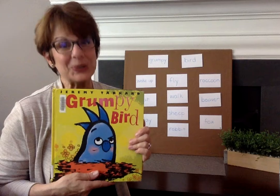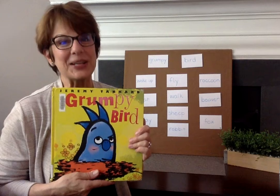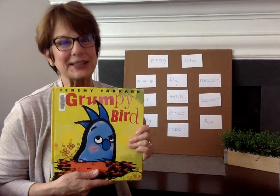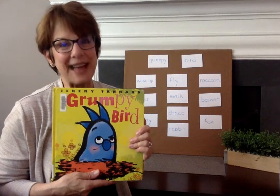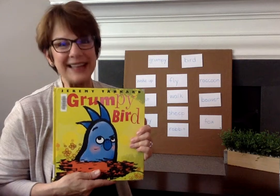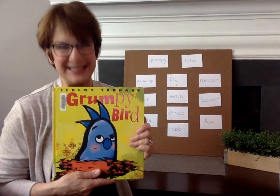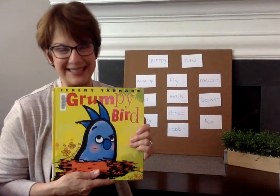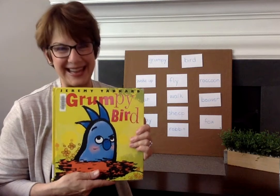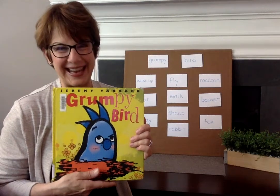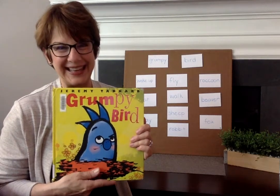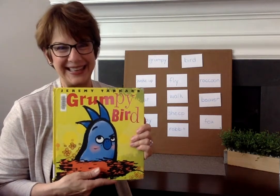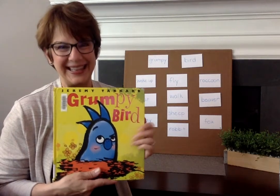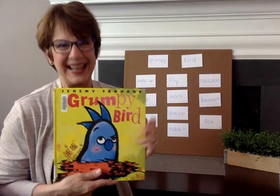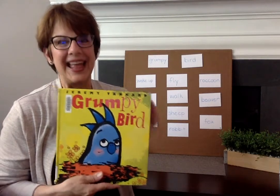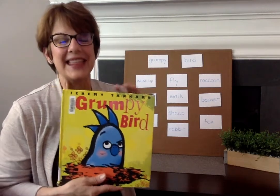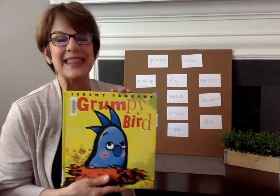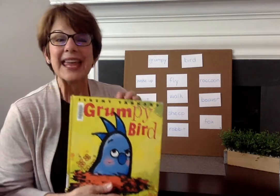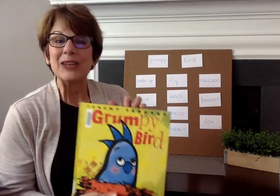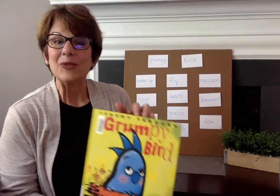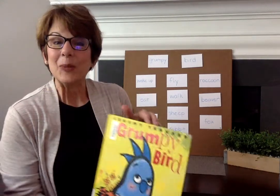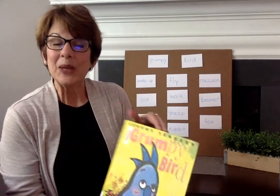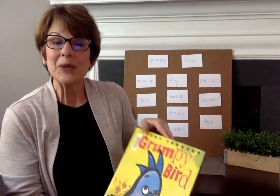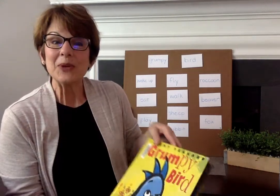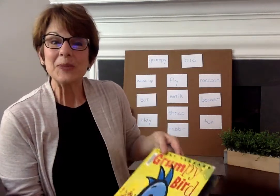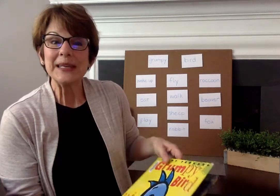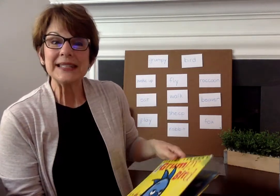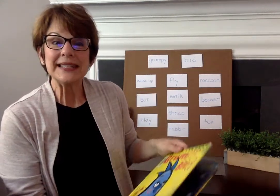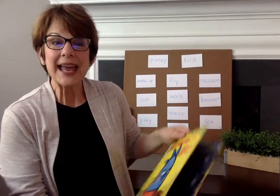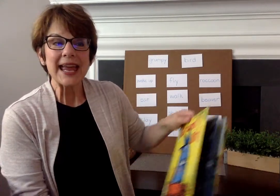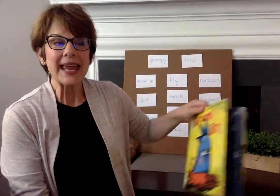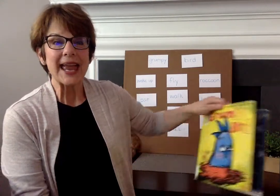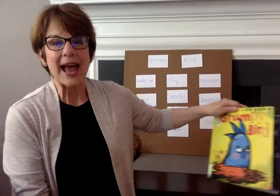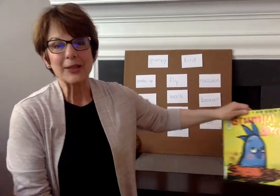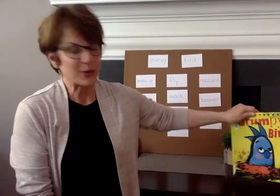a lot today. Thank you for being with me today, and I look